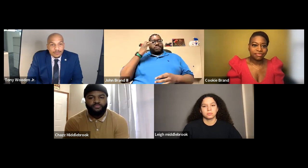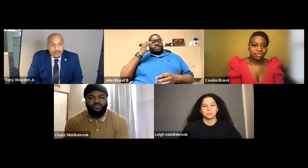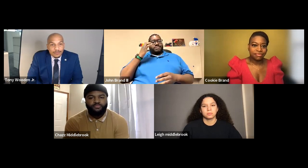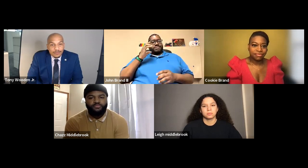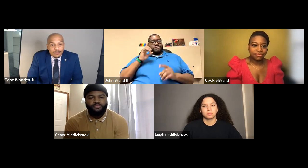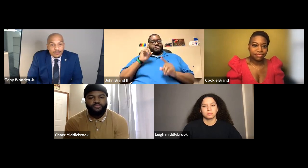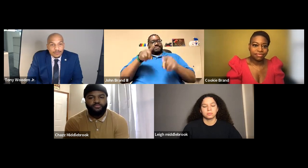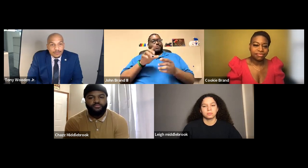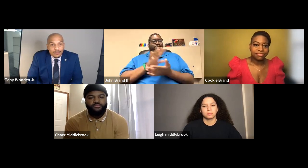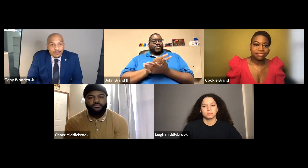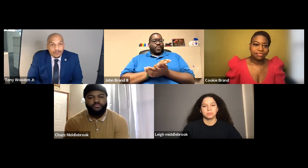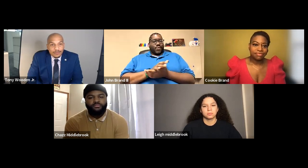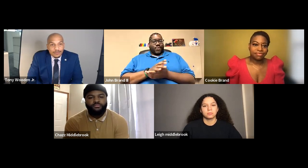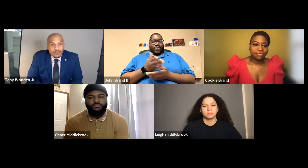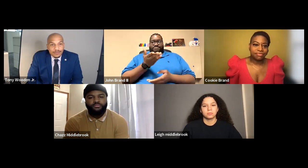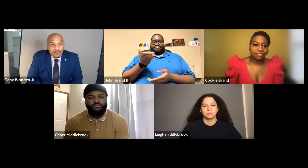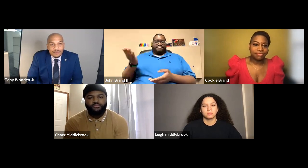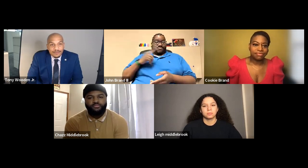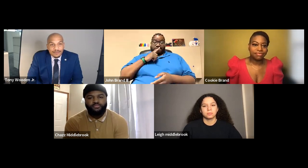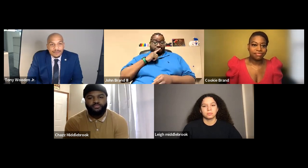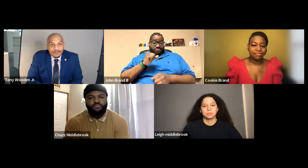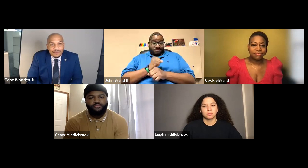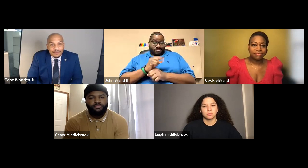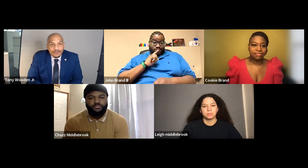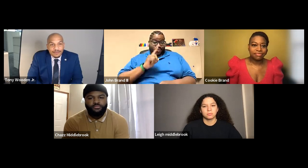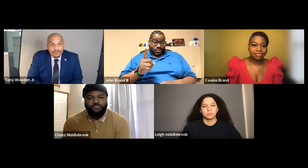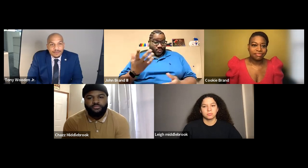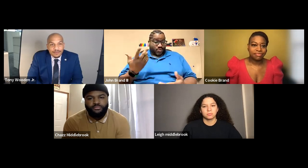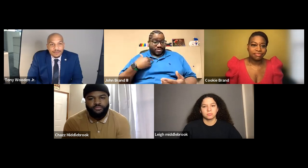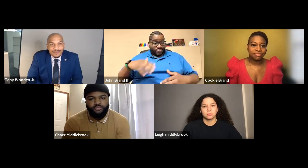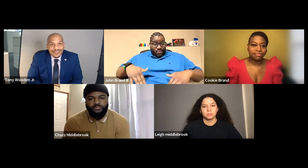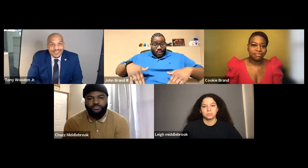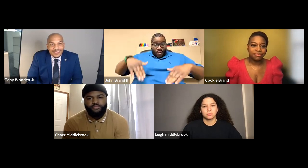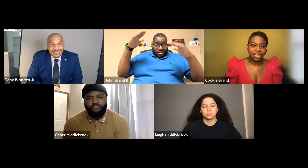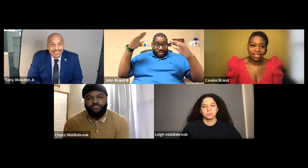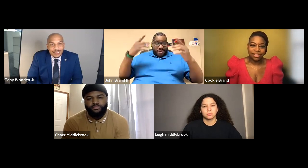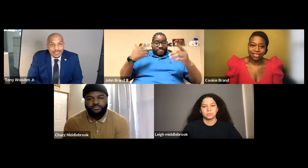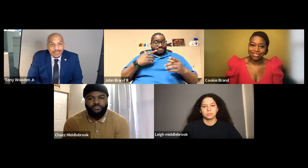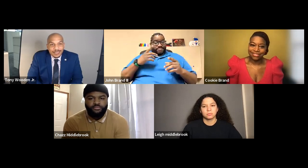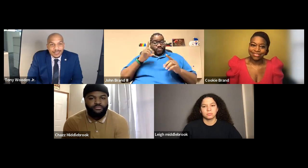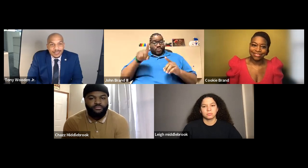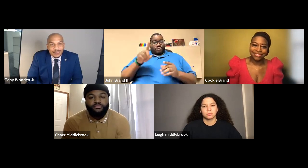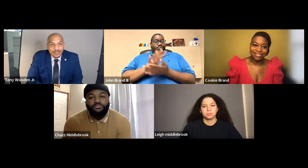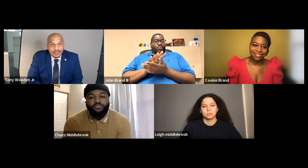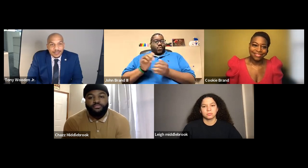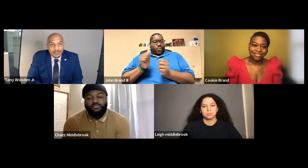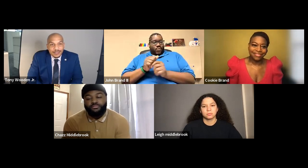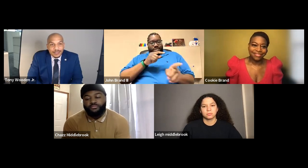As my aunt and my mother mentioned, when you go to school, we were surrounded by family, right? We grew up going